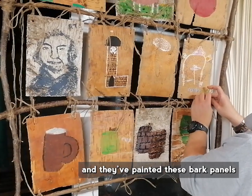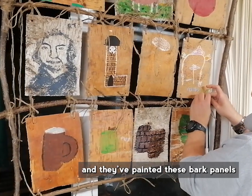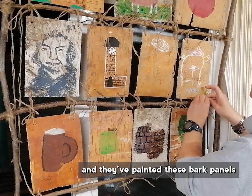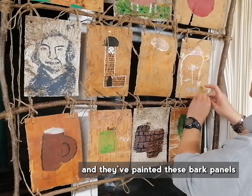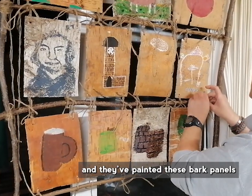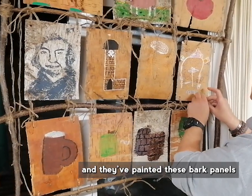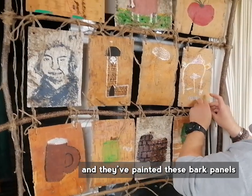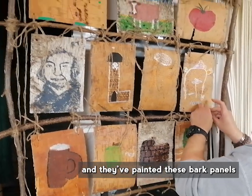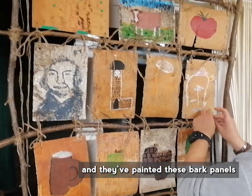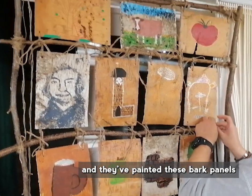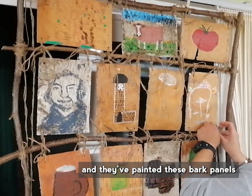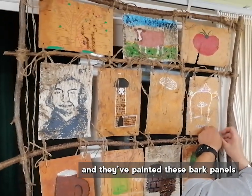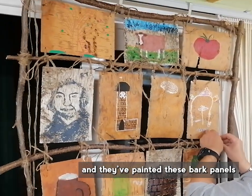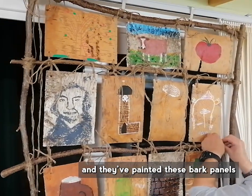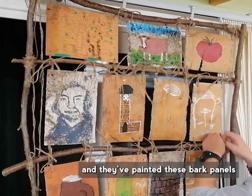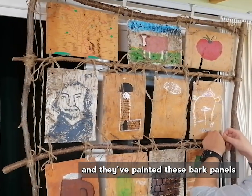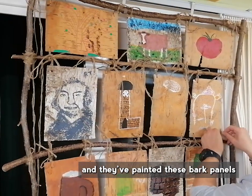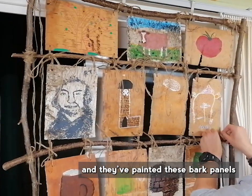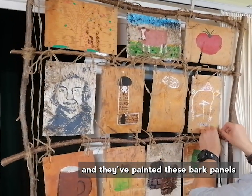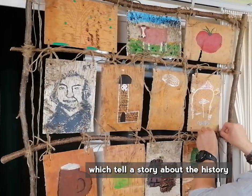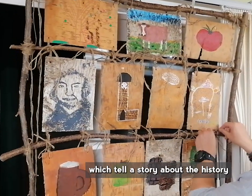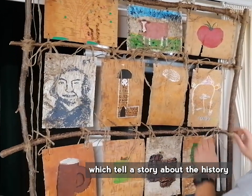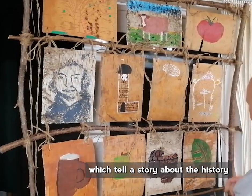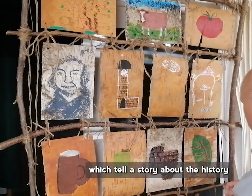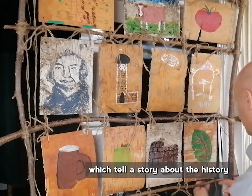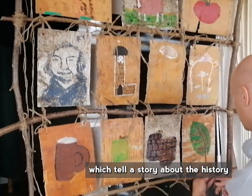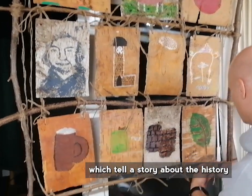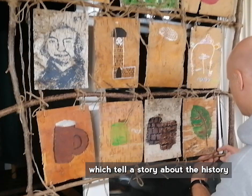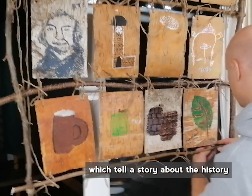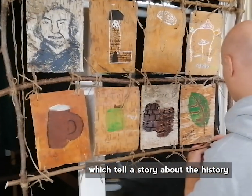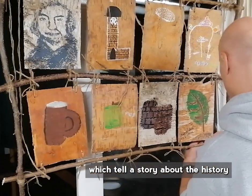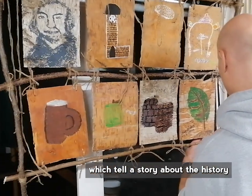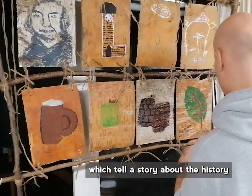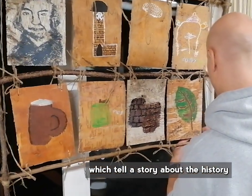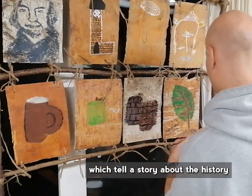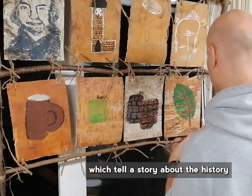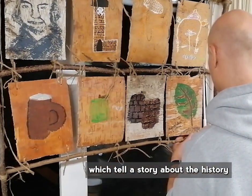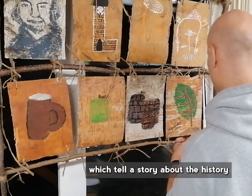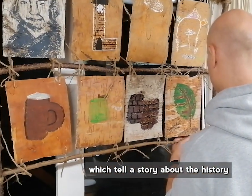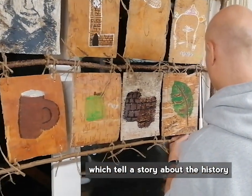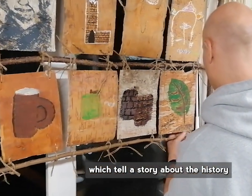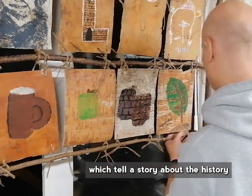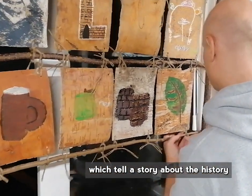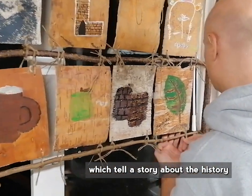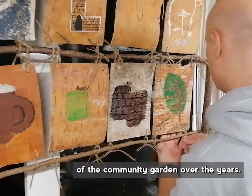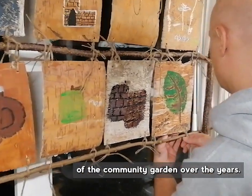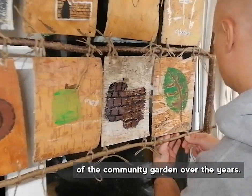painted these bark panels which tell a story about the history of